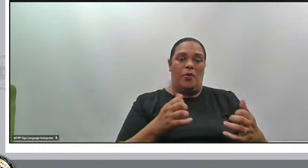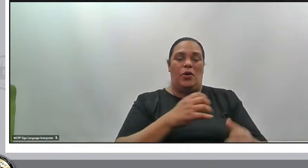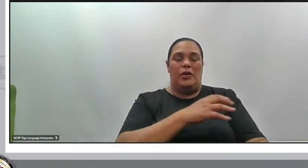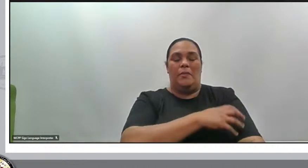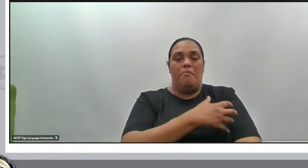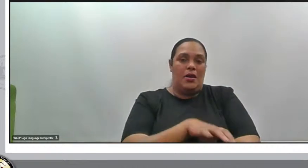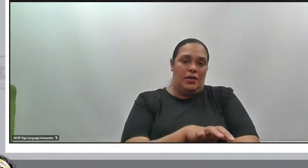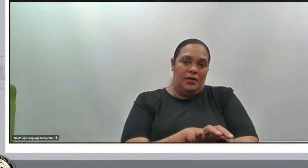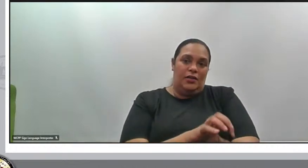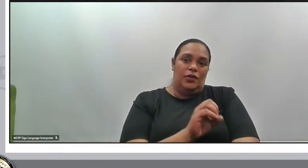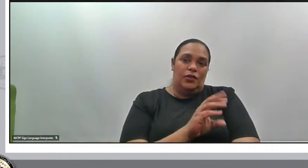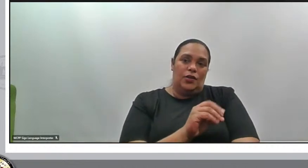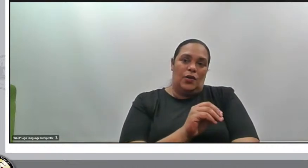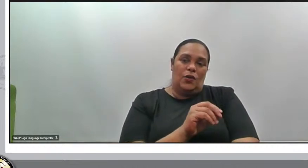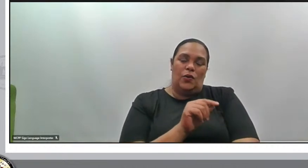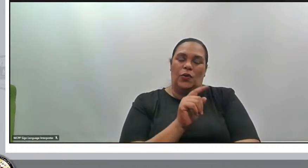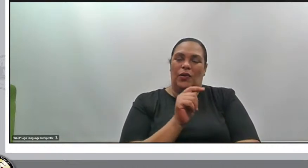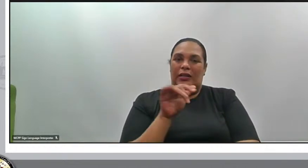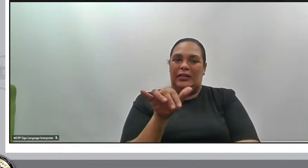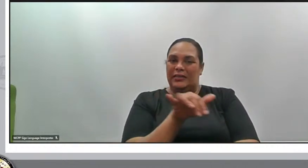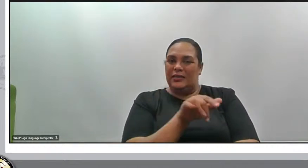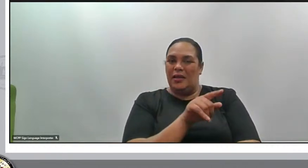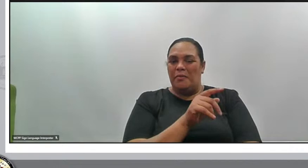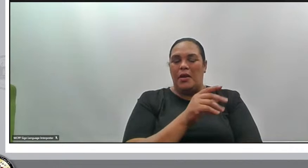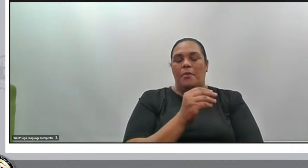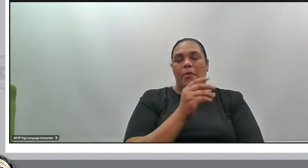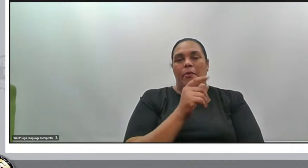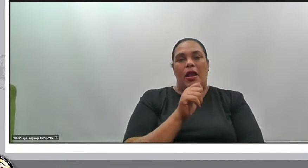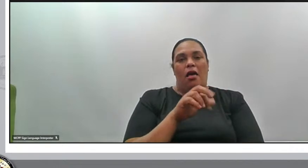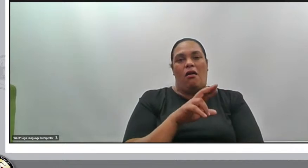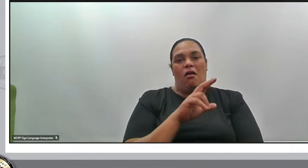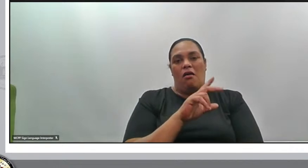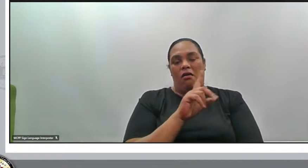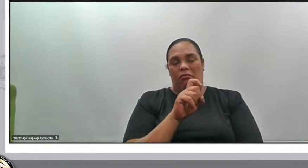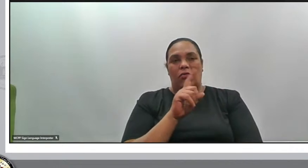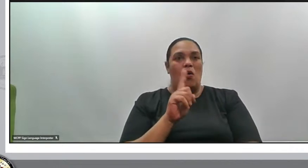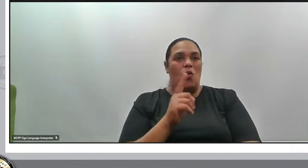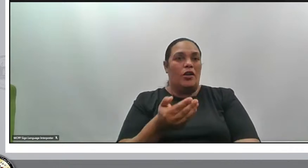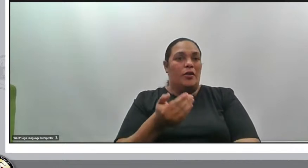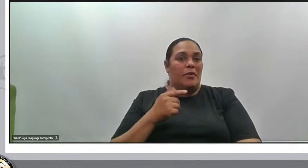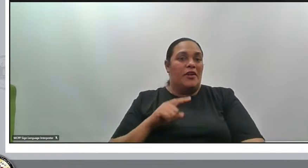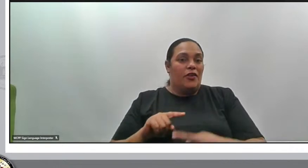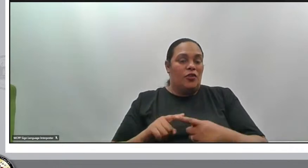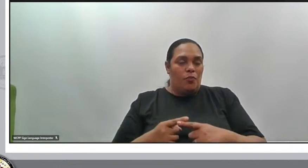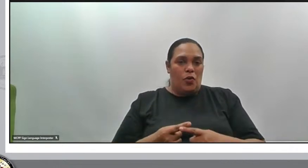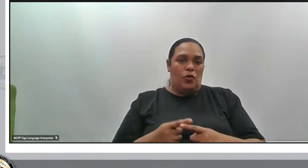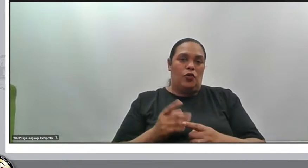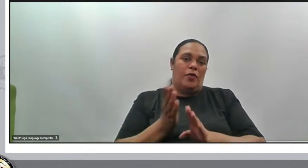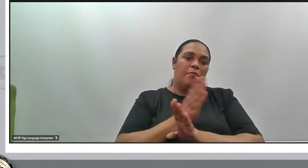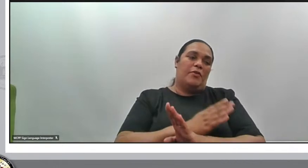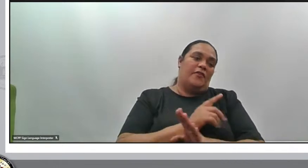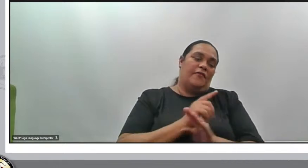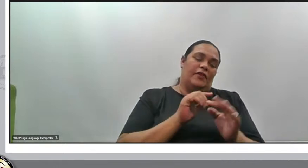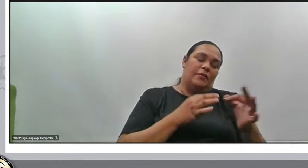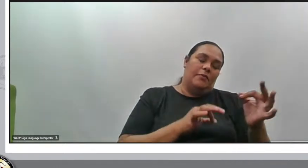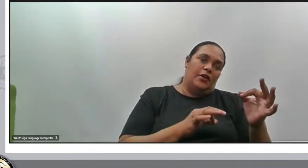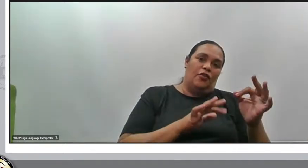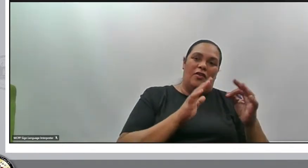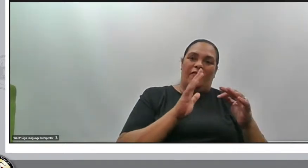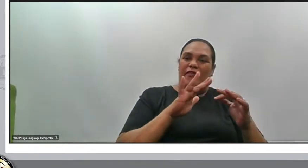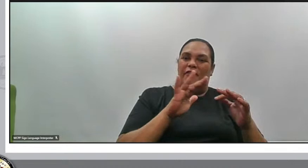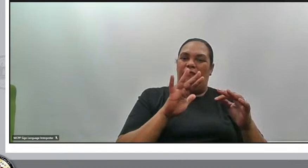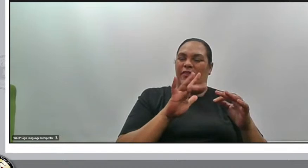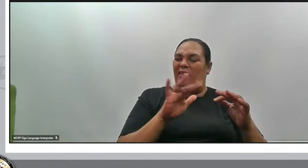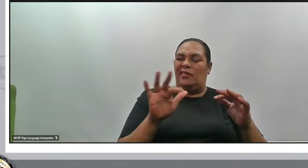So quite similar to Member Lacker's point on this regard, as well as a previous point he's made on a previous page, in the 50-something